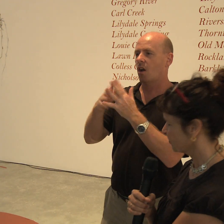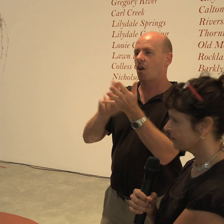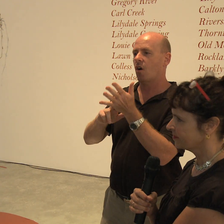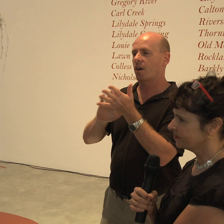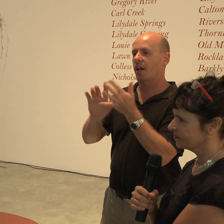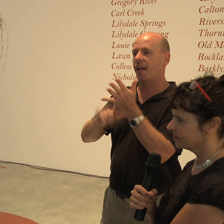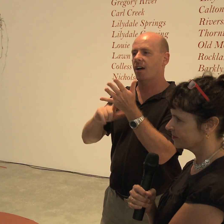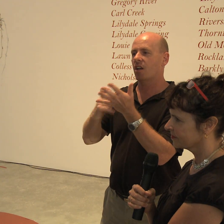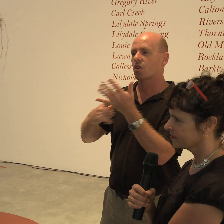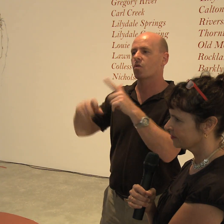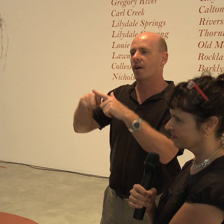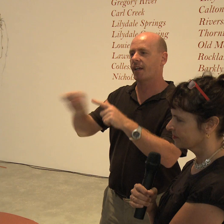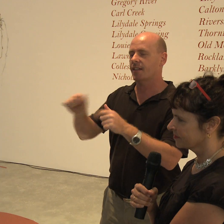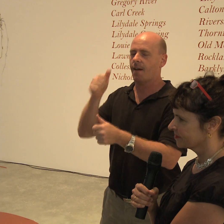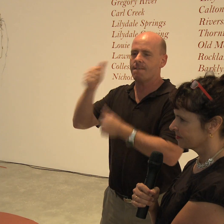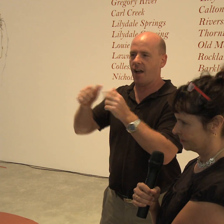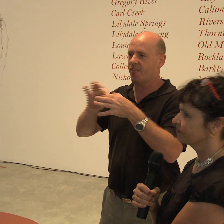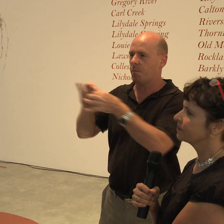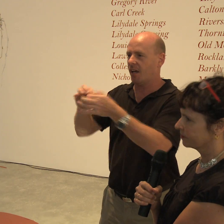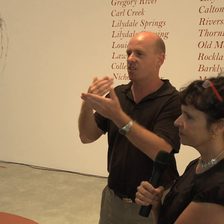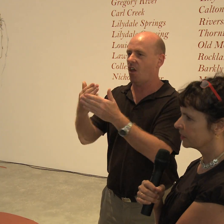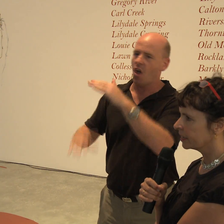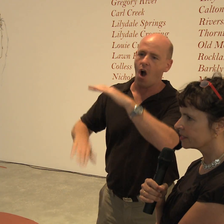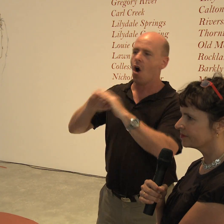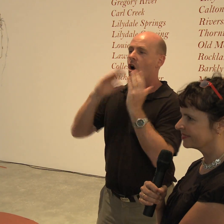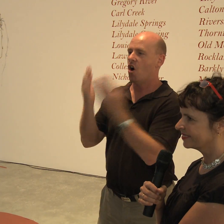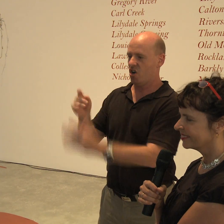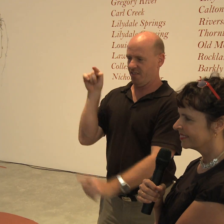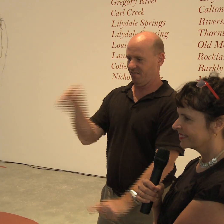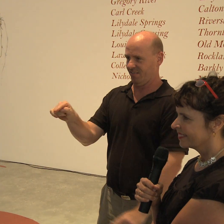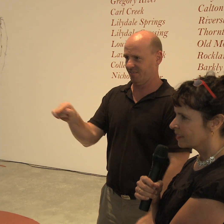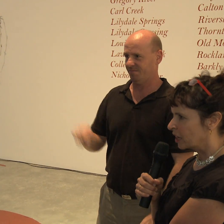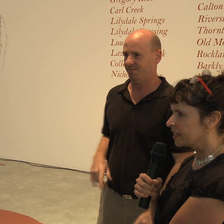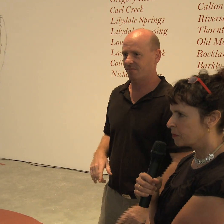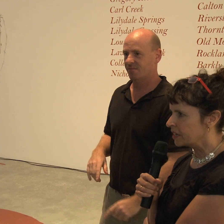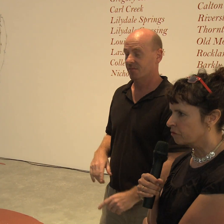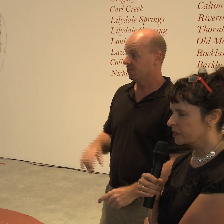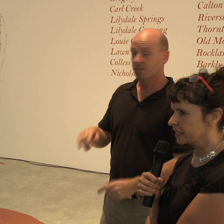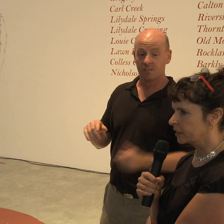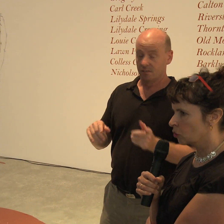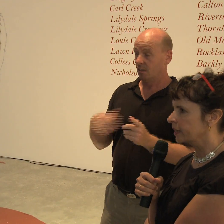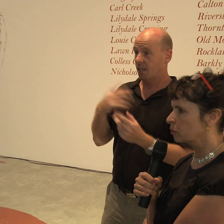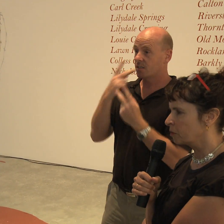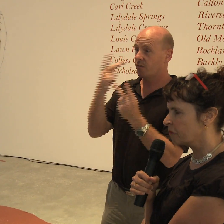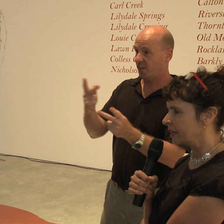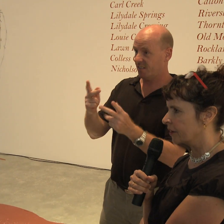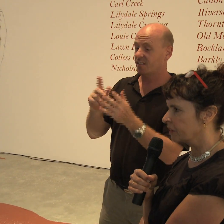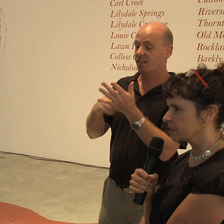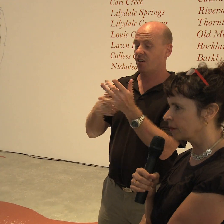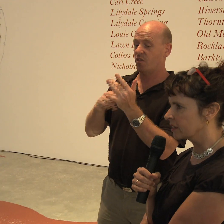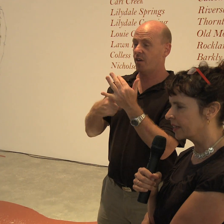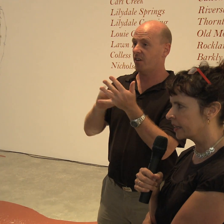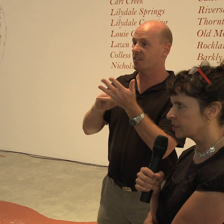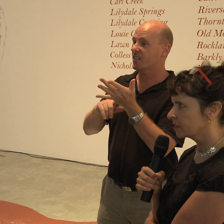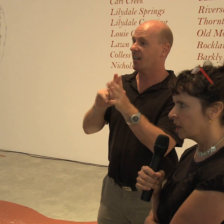his favourite place on the whole earth. Yes. Well, he's been at Riverslea and Lawn Hill when we've been out there